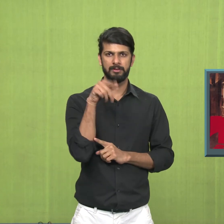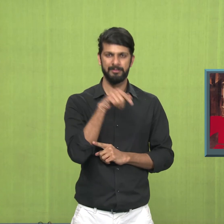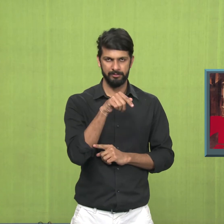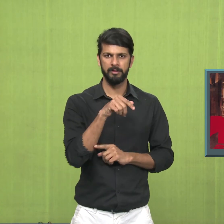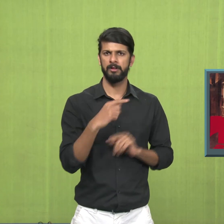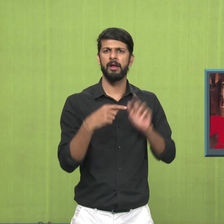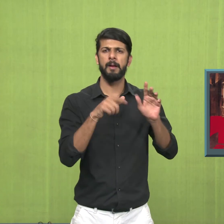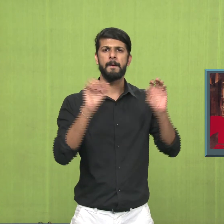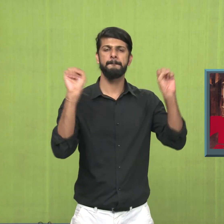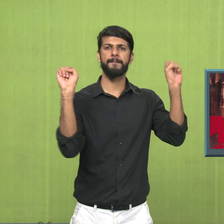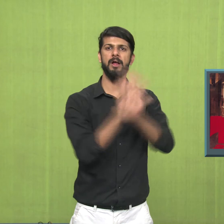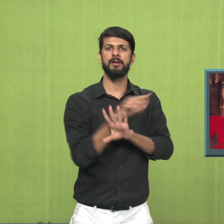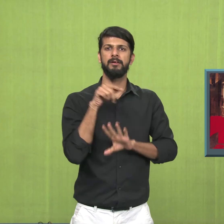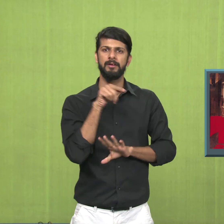Now the third painting.